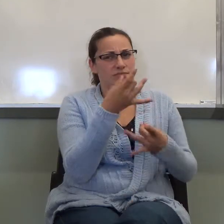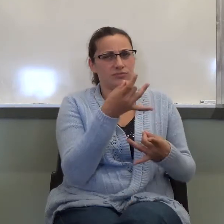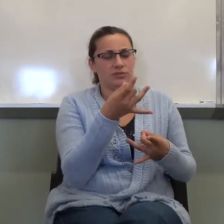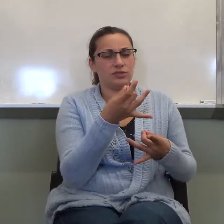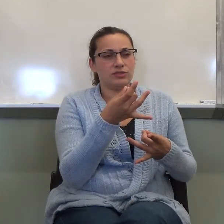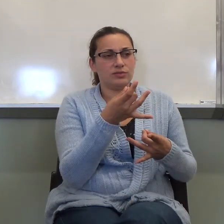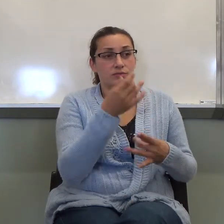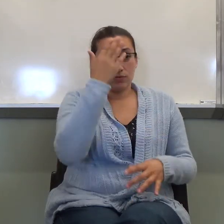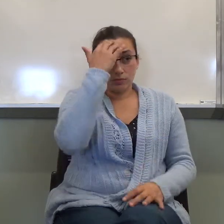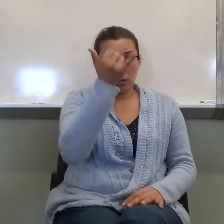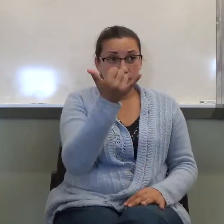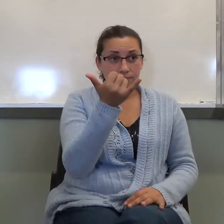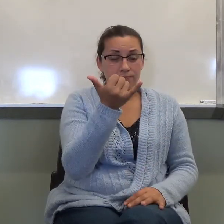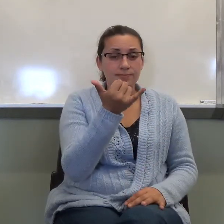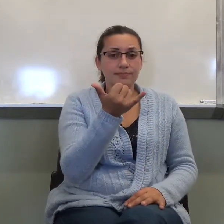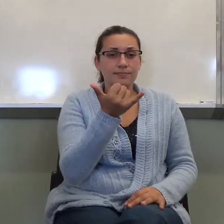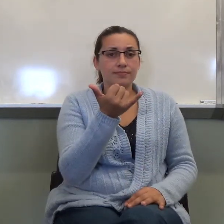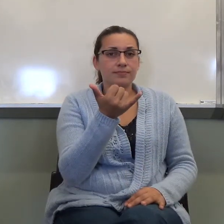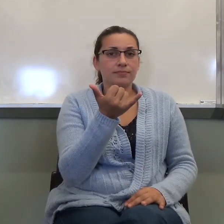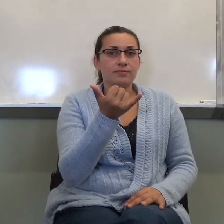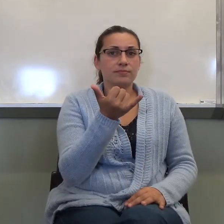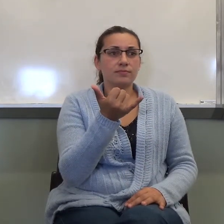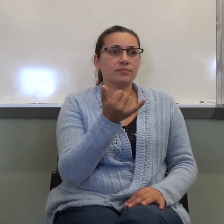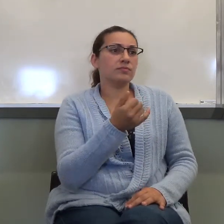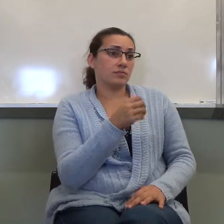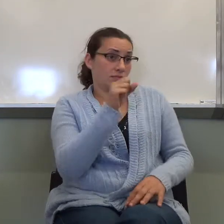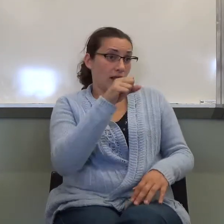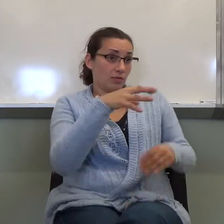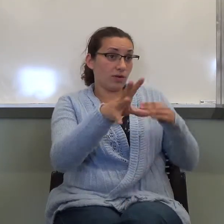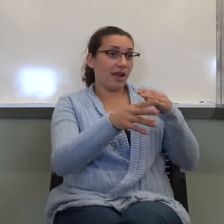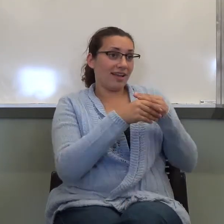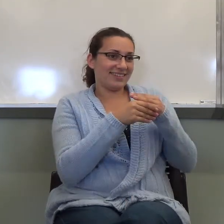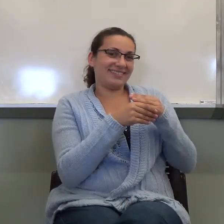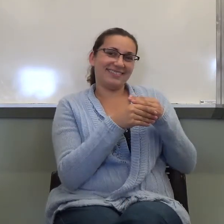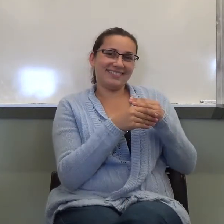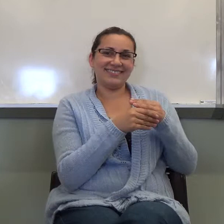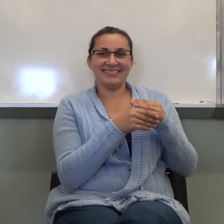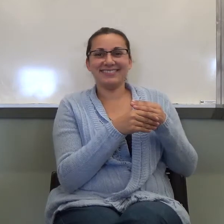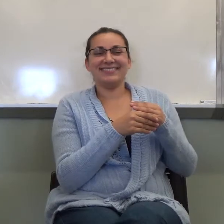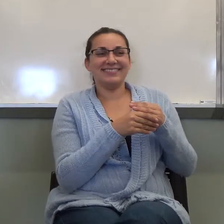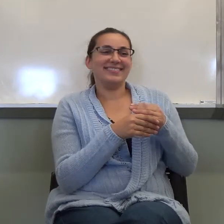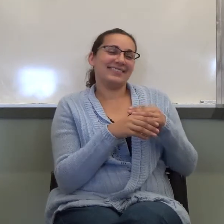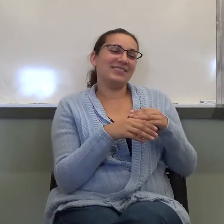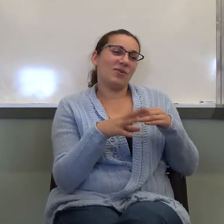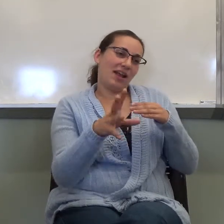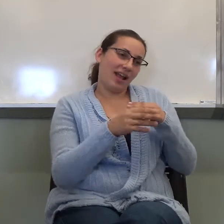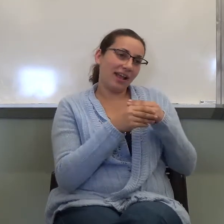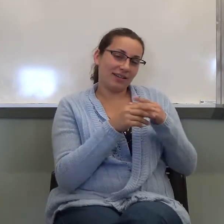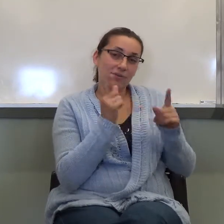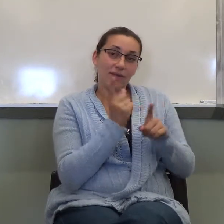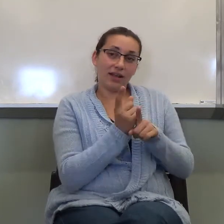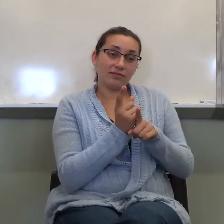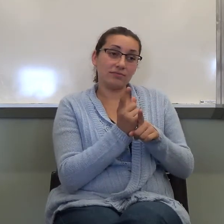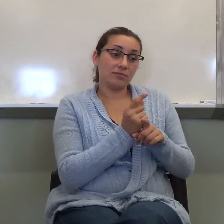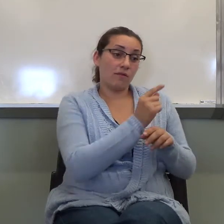because we're doing addition, right? That's still addition. First number is negative, the second number is